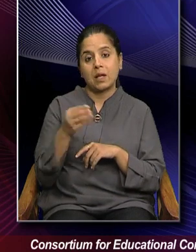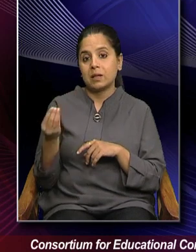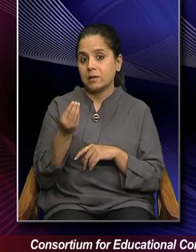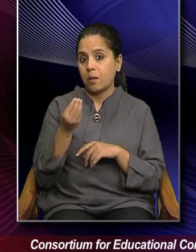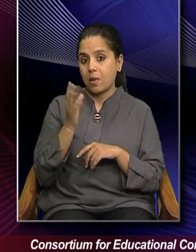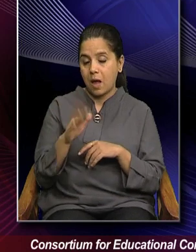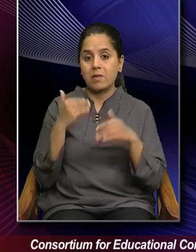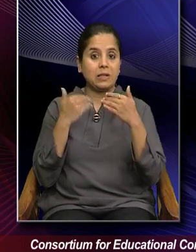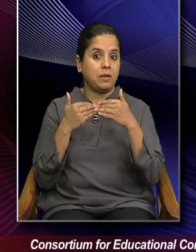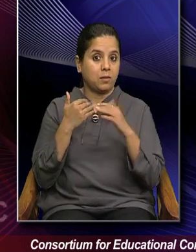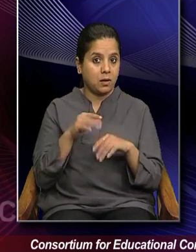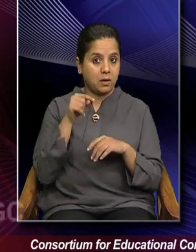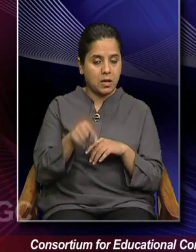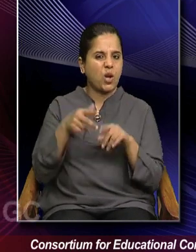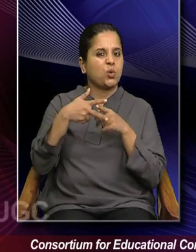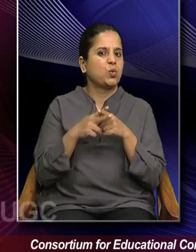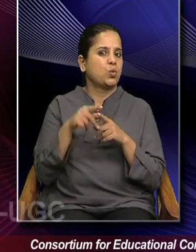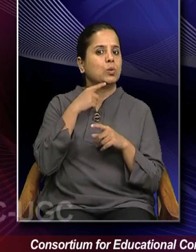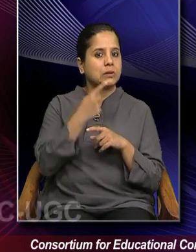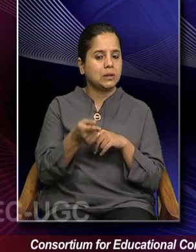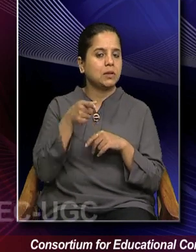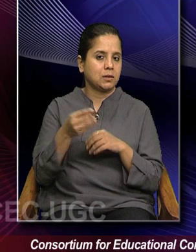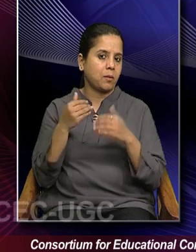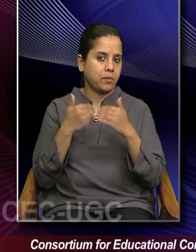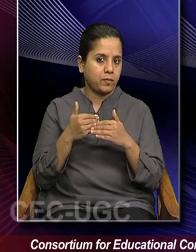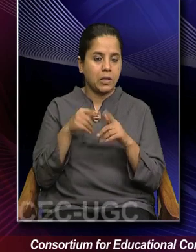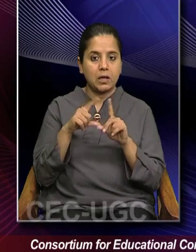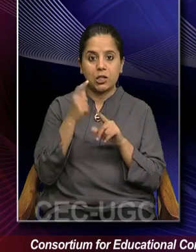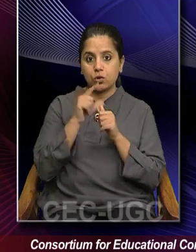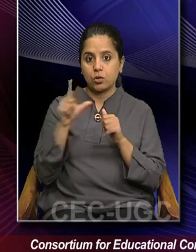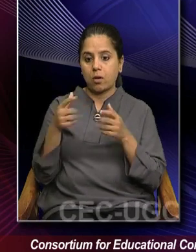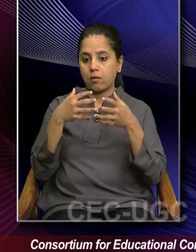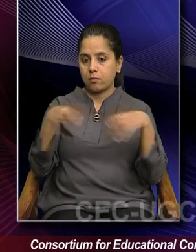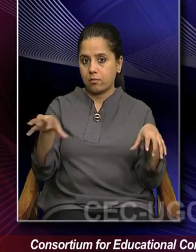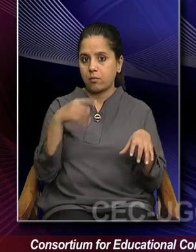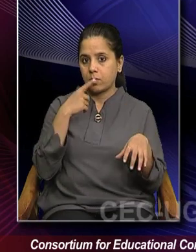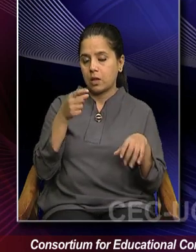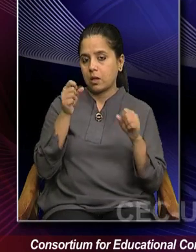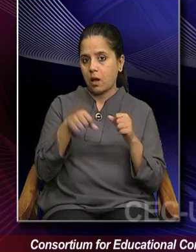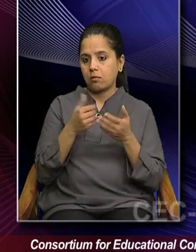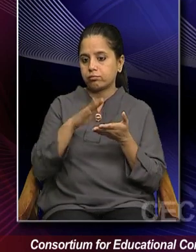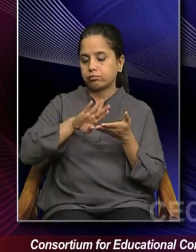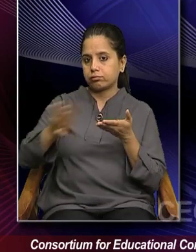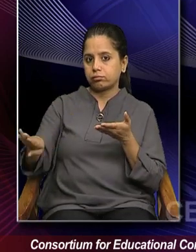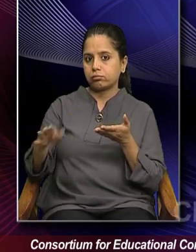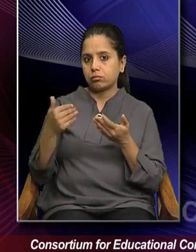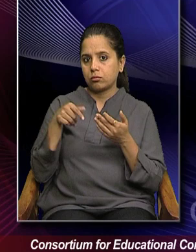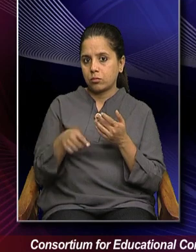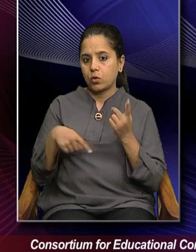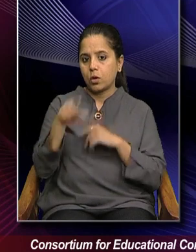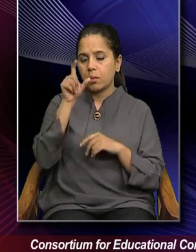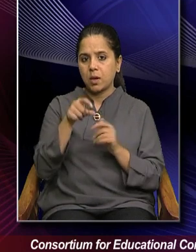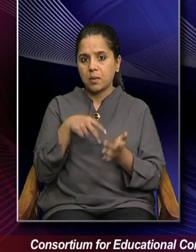certain limitations of this tool. Digital divide can exclude the